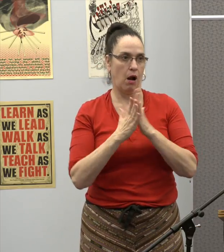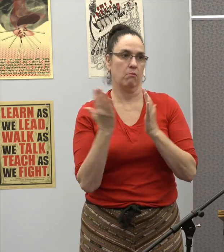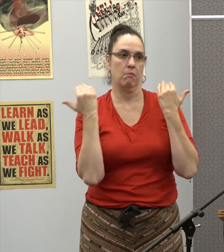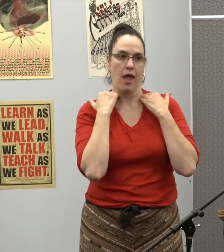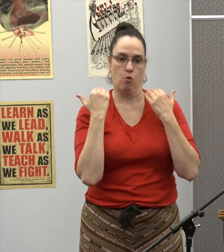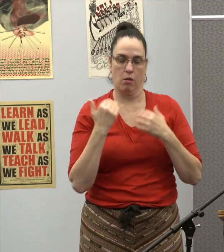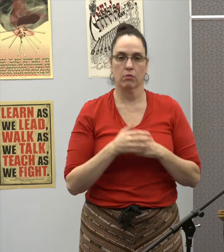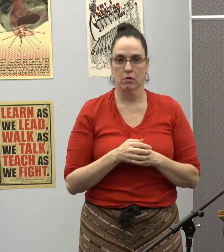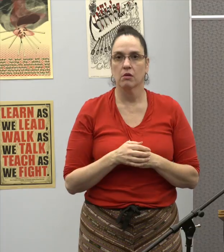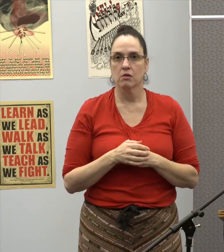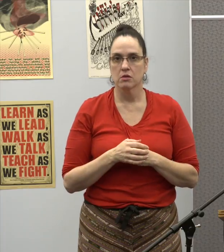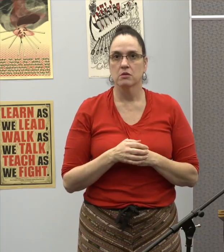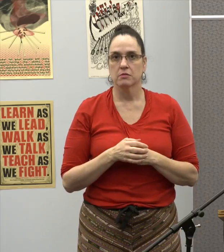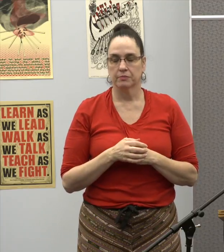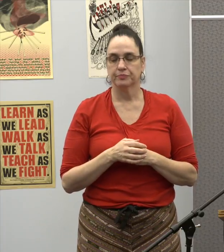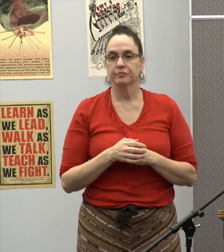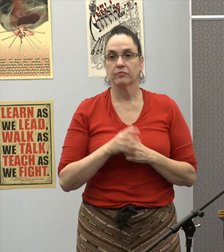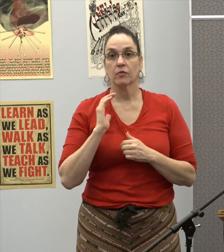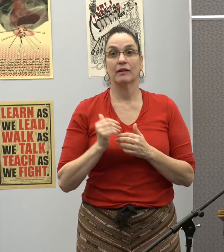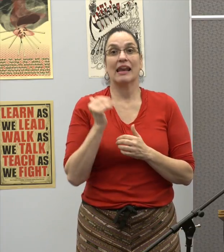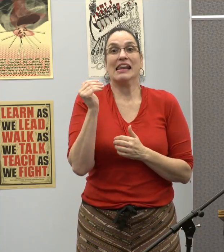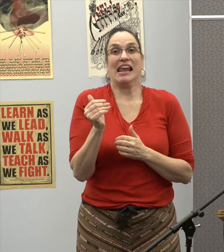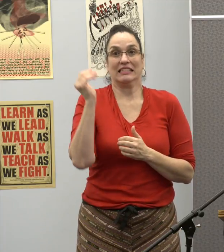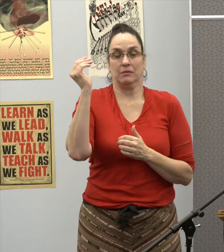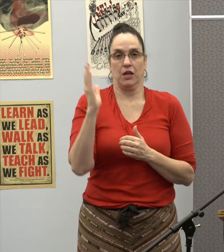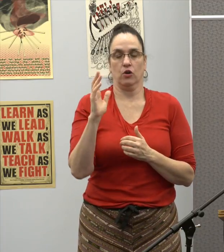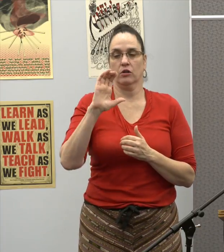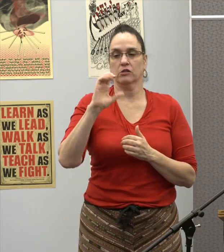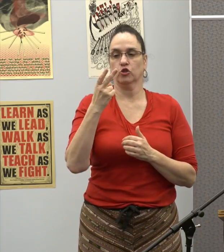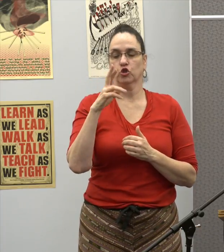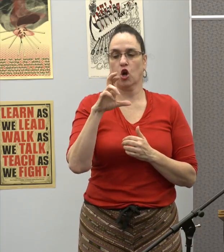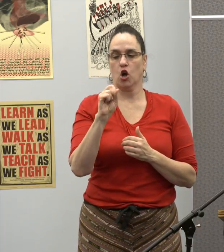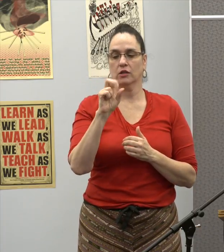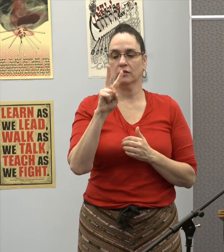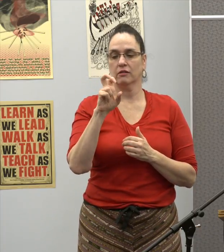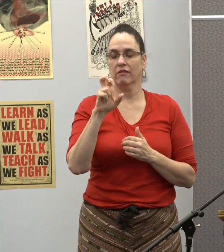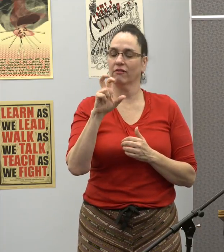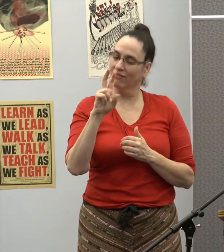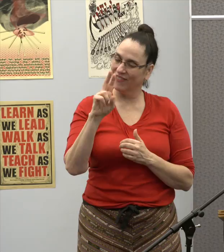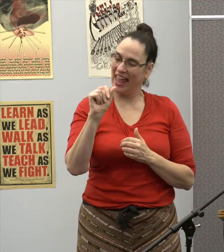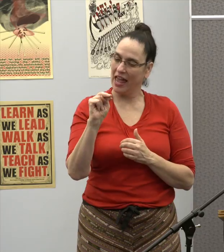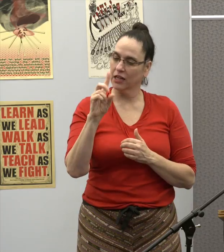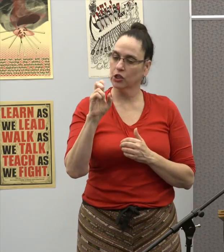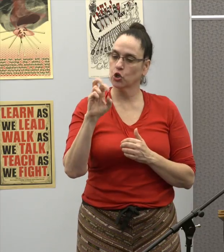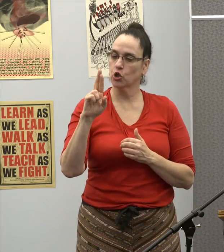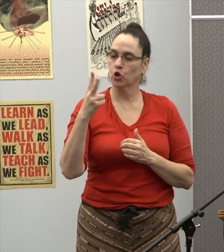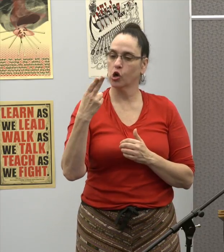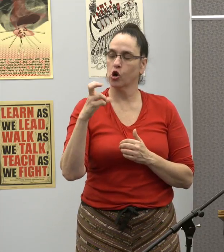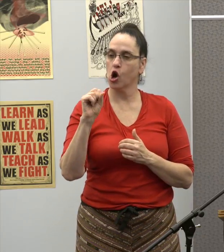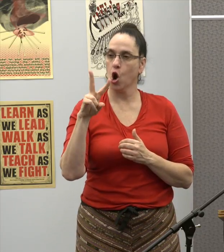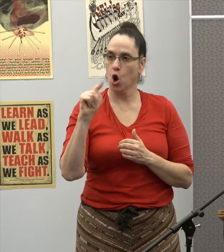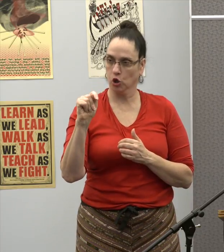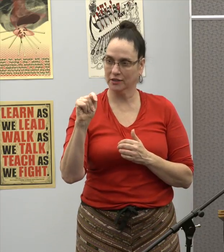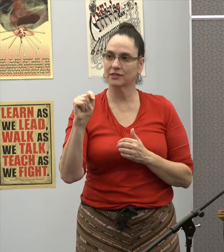Our next speaker, Charles Van Der Hurst, is a professor of medicine and infectious diseases